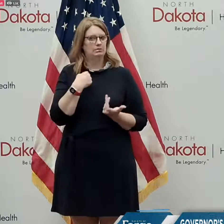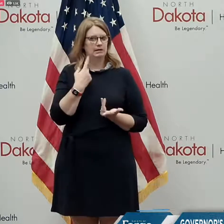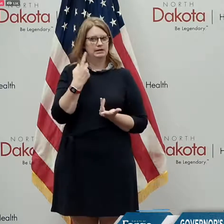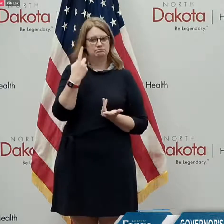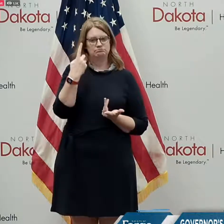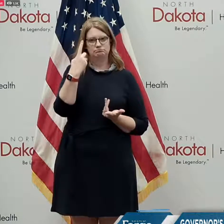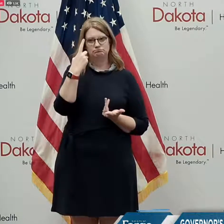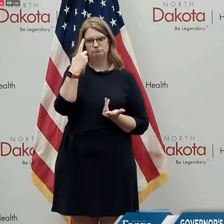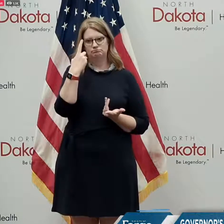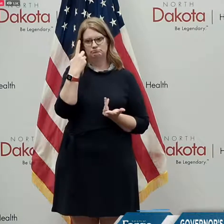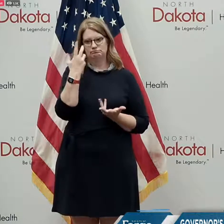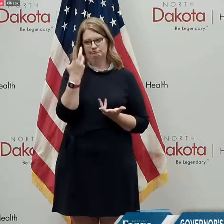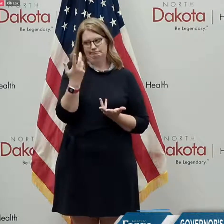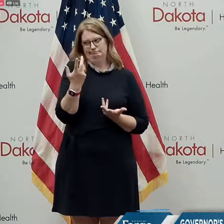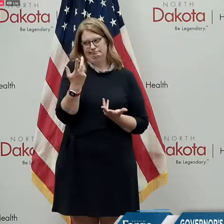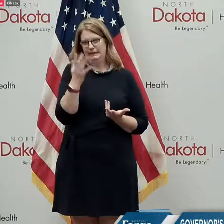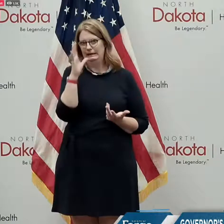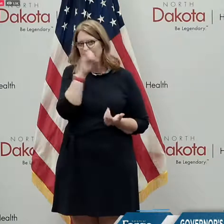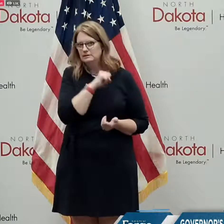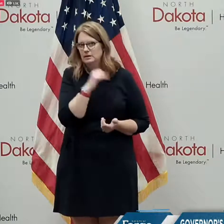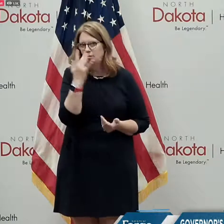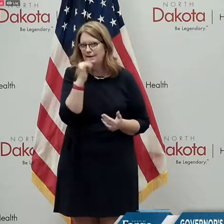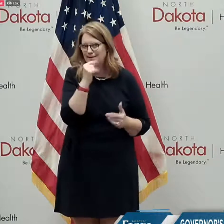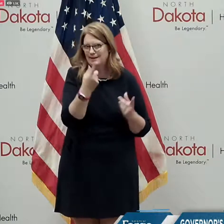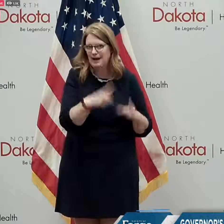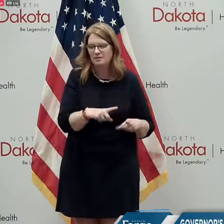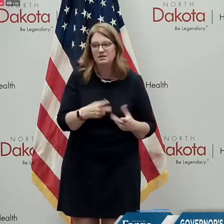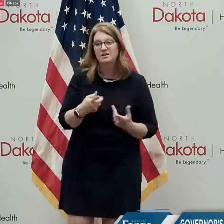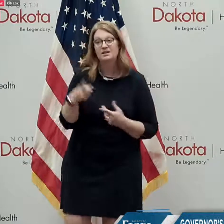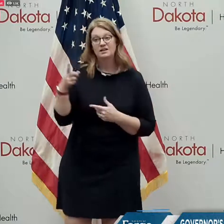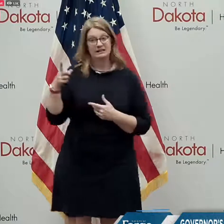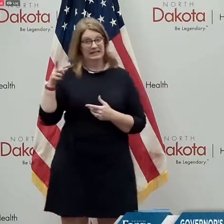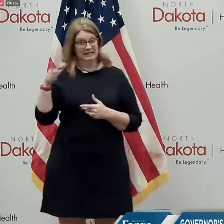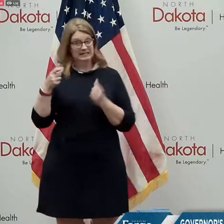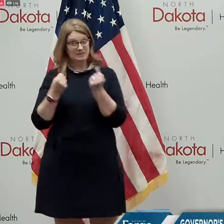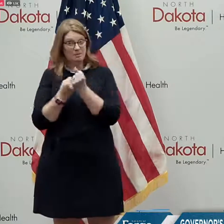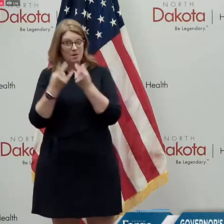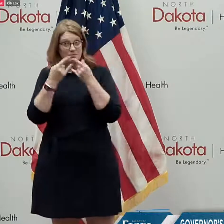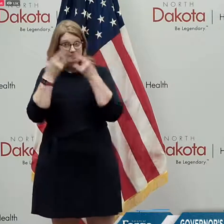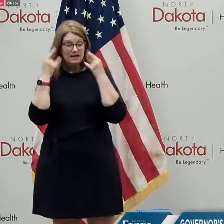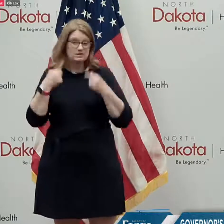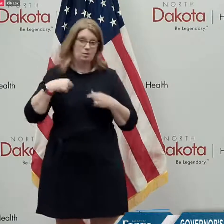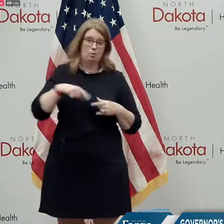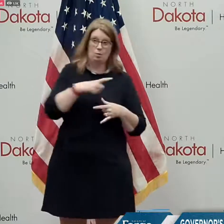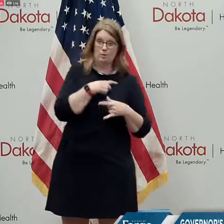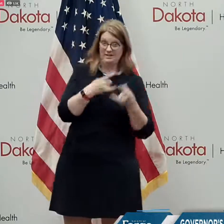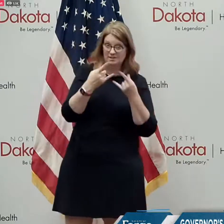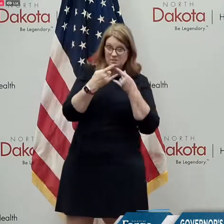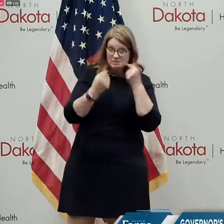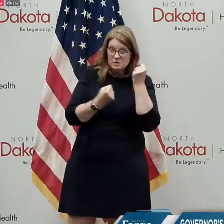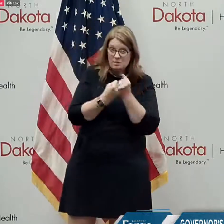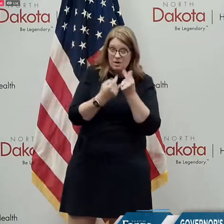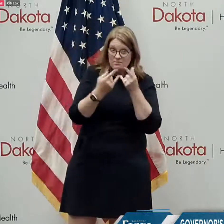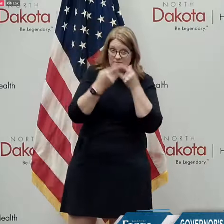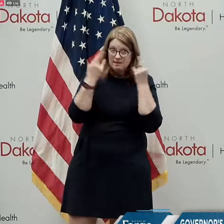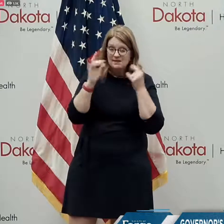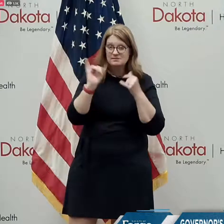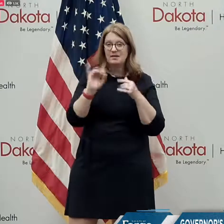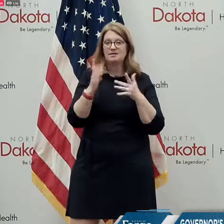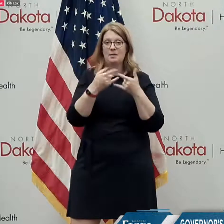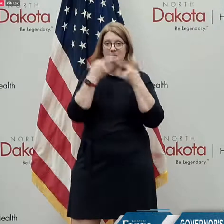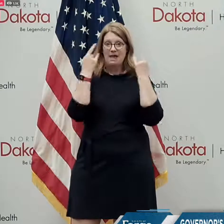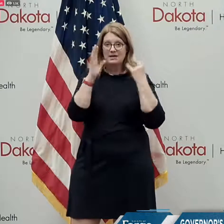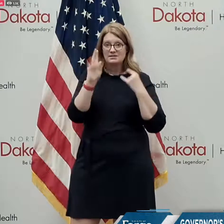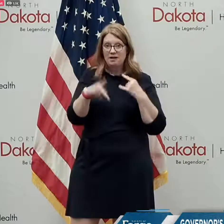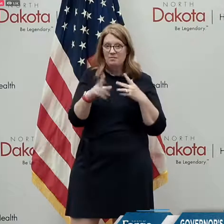didn't happen. But I know that he supports masks, just like we support masks, just like we've got the mask up North Dakota. I mean, so I think we're on the